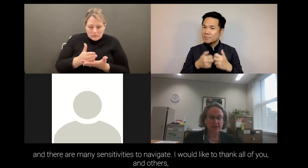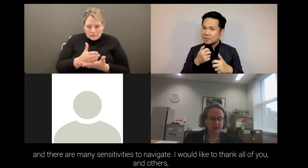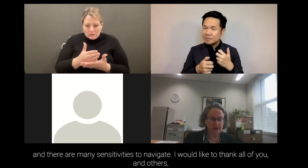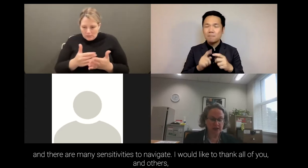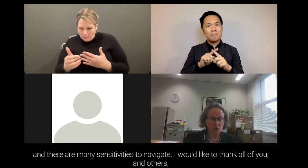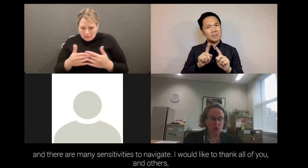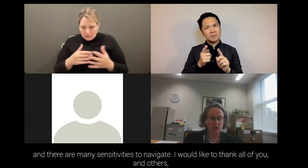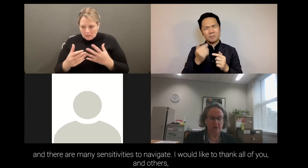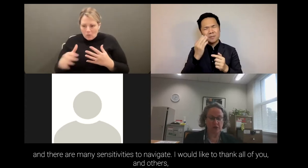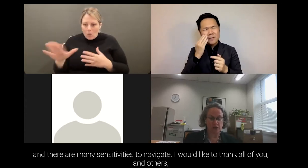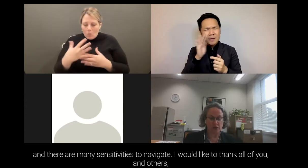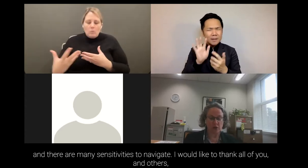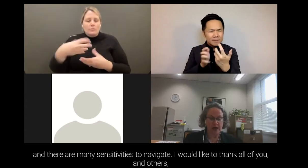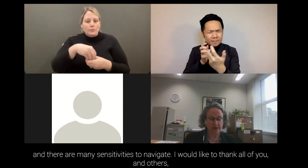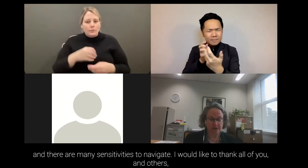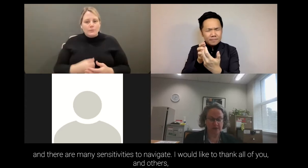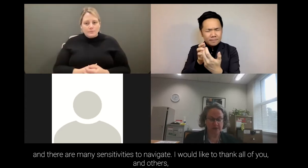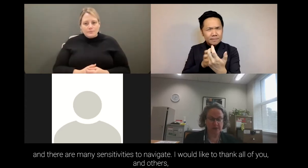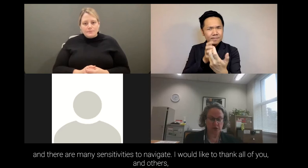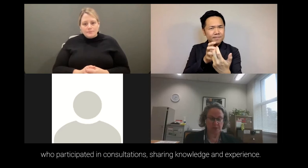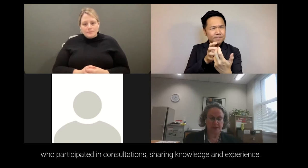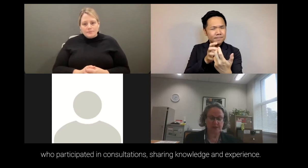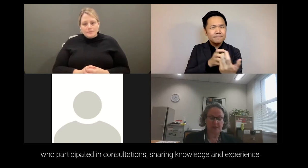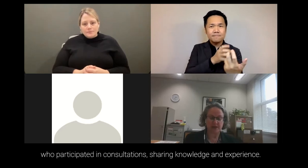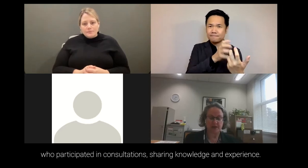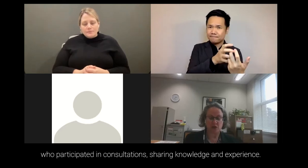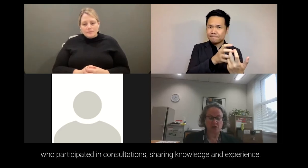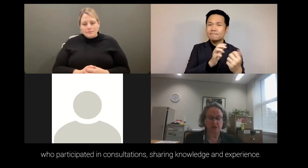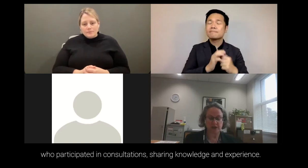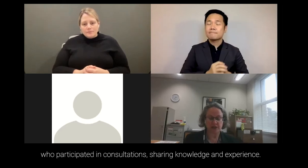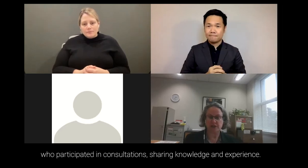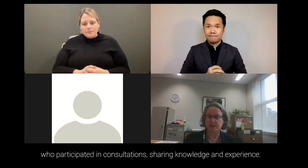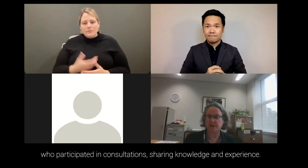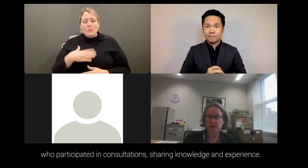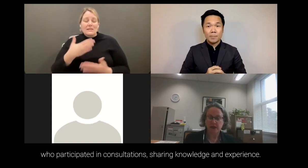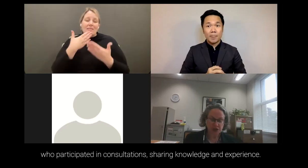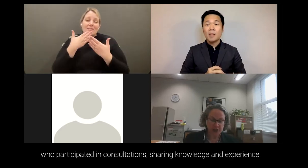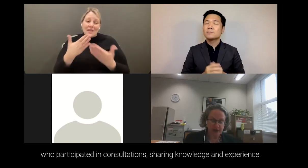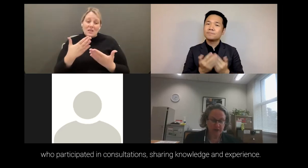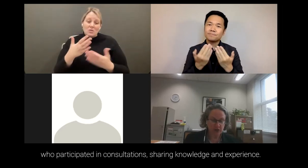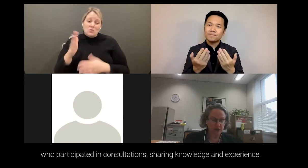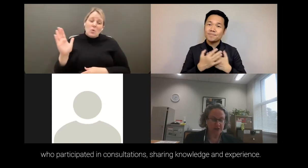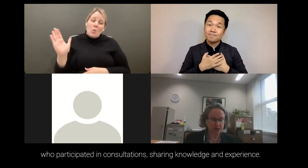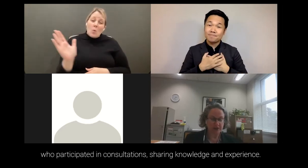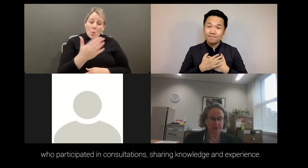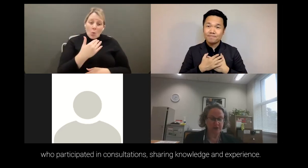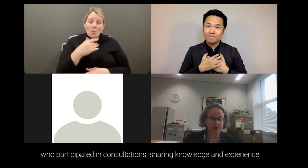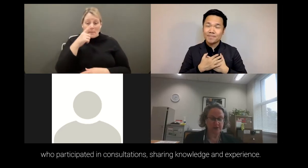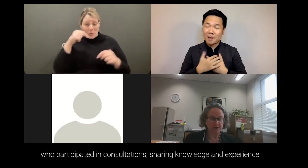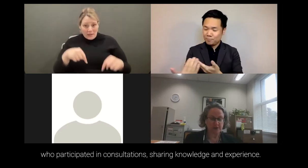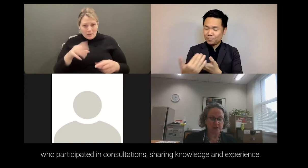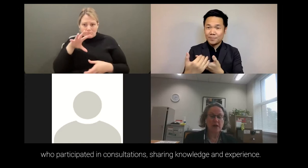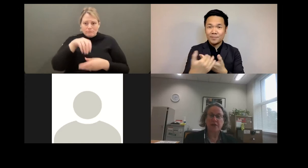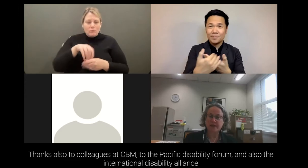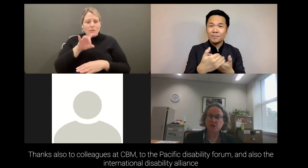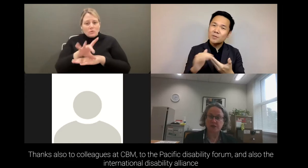I would like to thank all of you and others who participated in consultations, sharing knowledge and